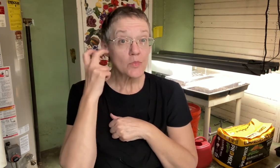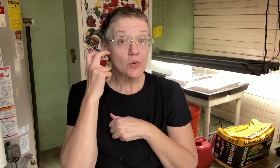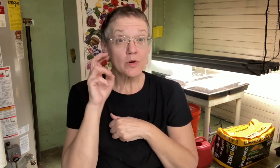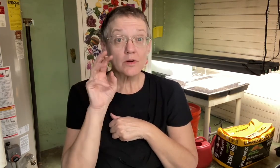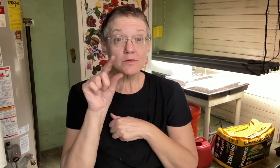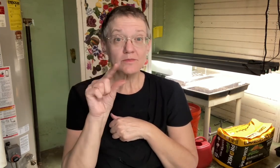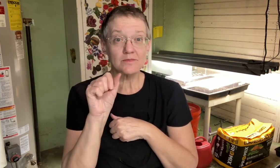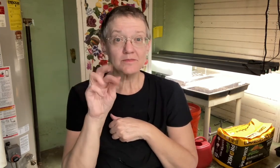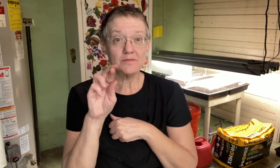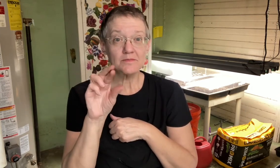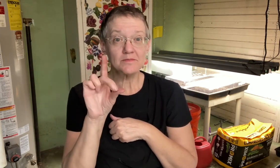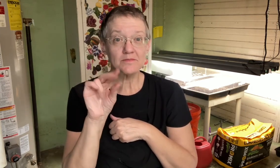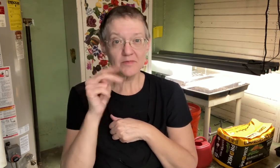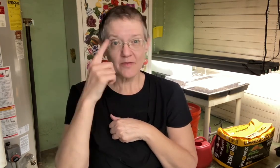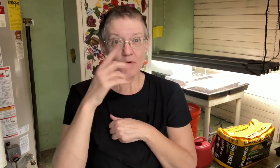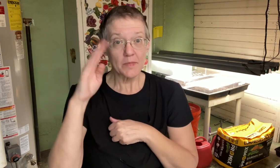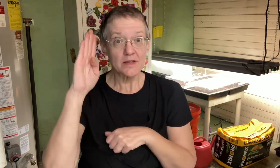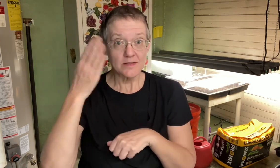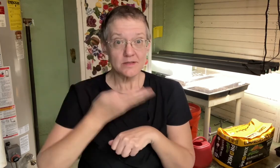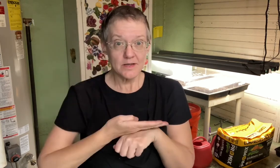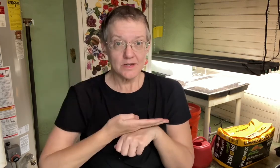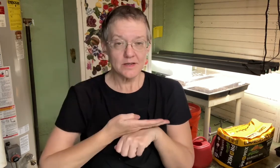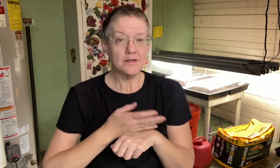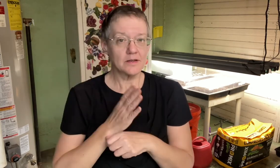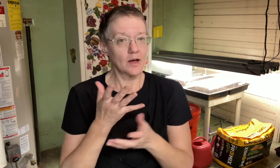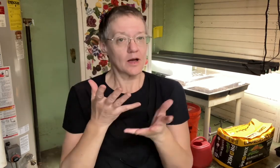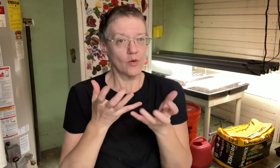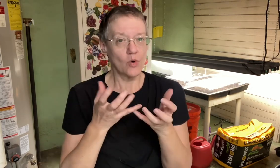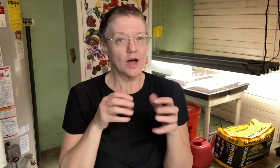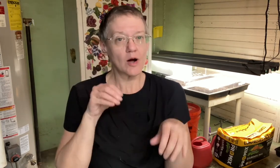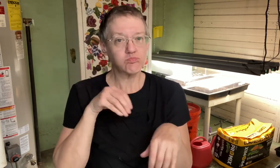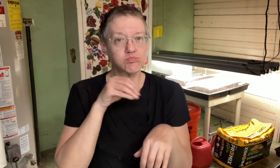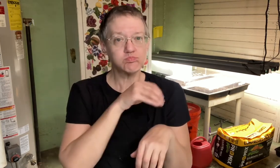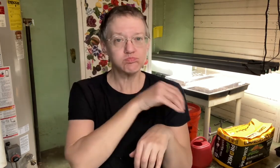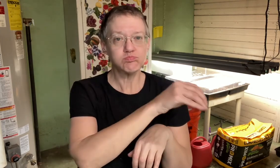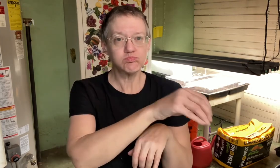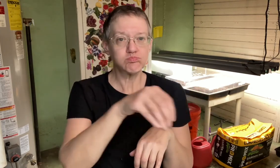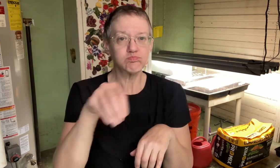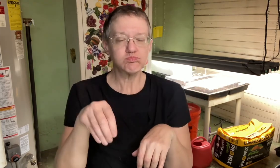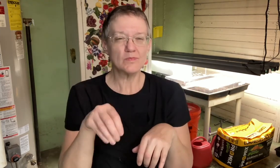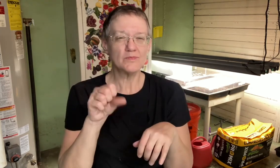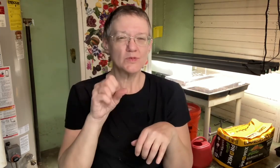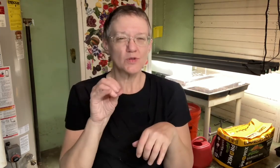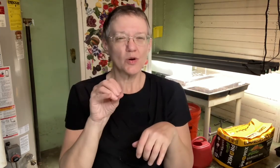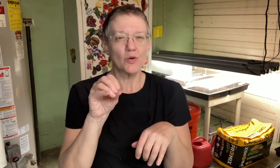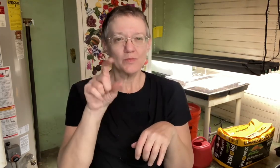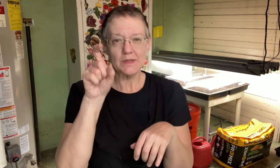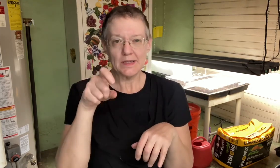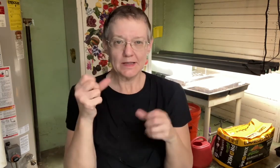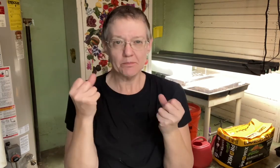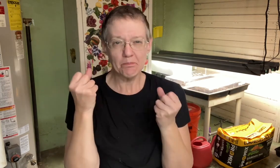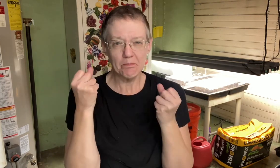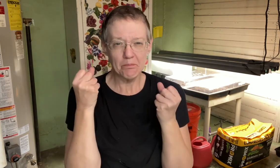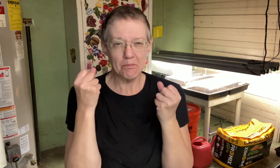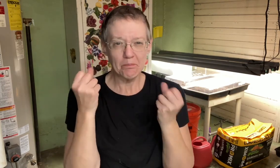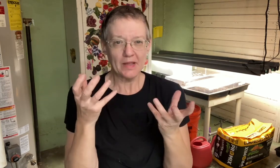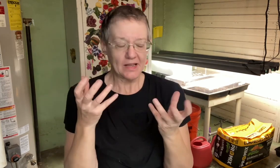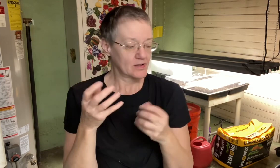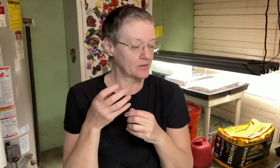a memorial garden for my son. And this is what I want to plant there. So I need to make sure I have enough